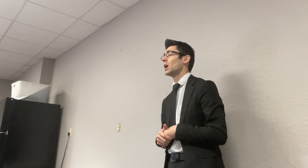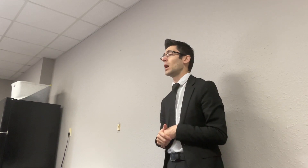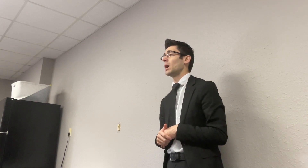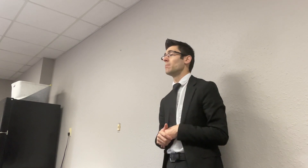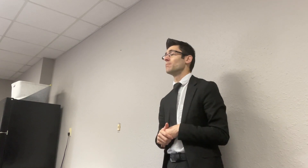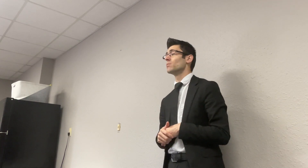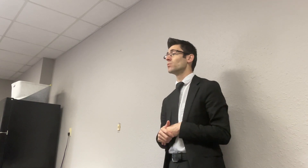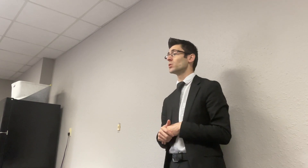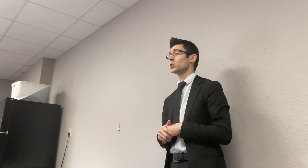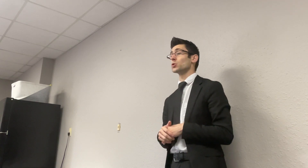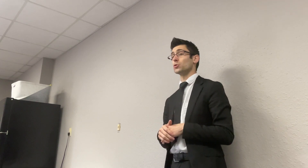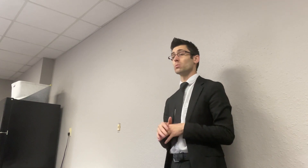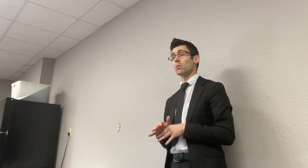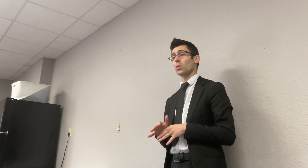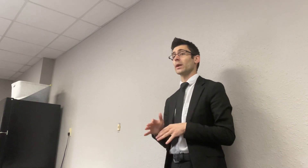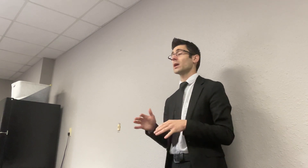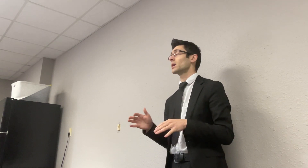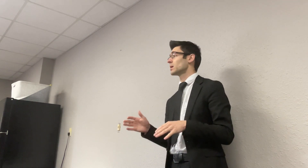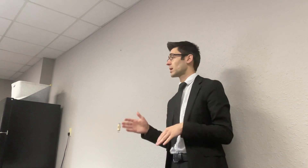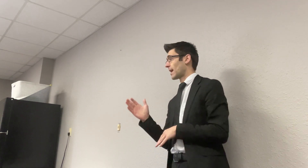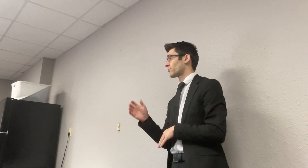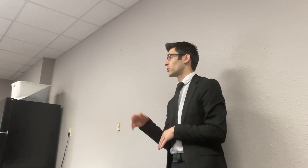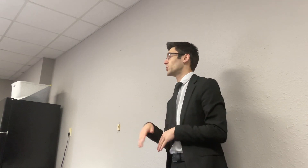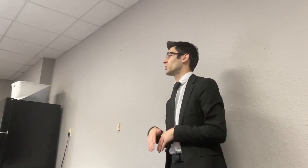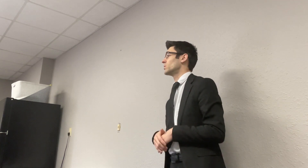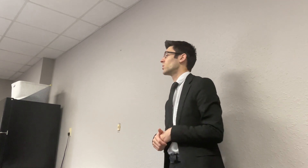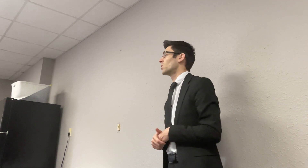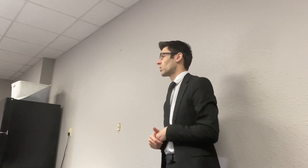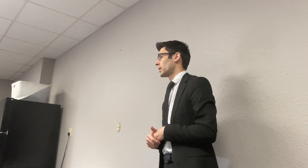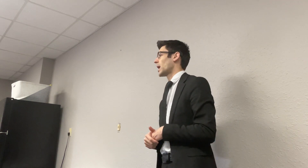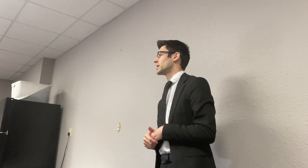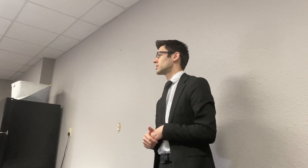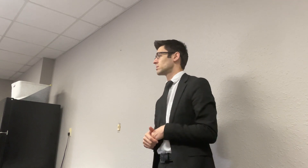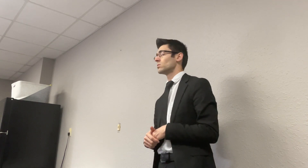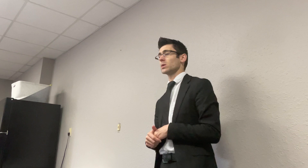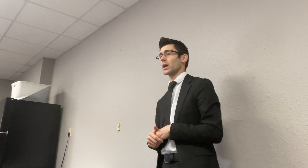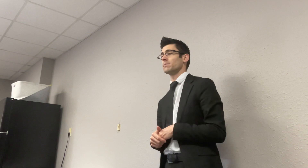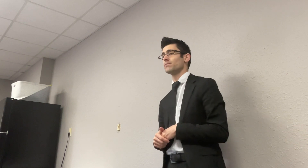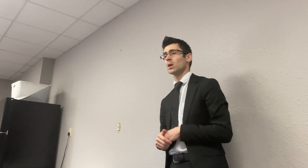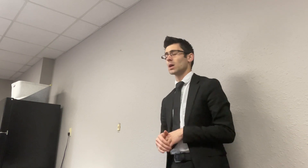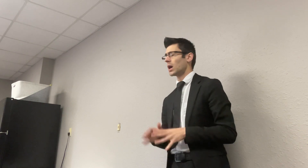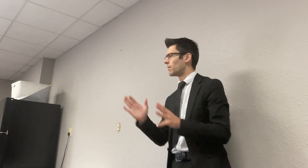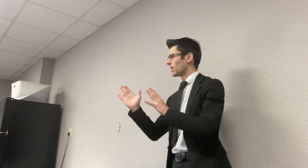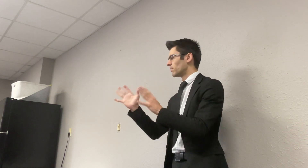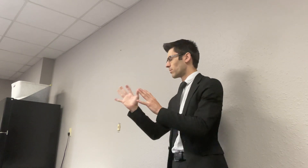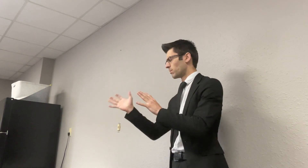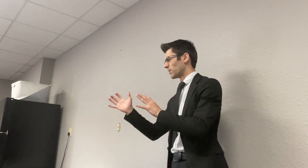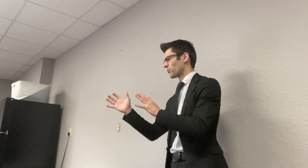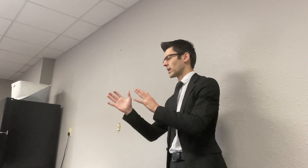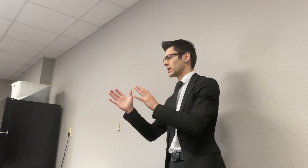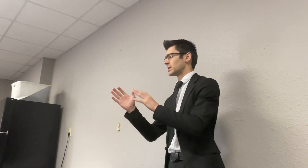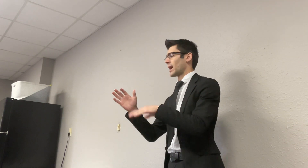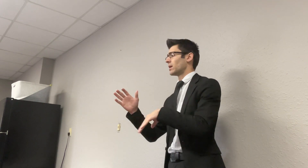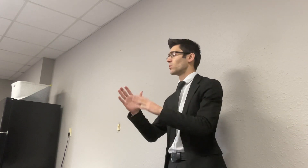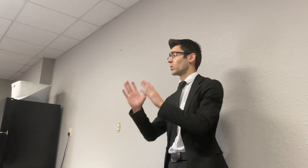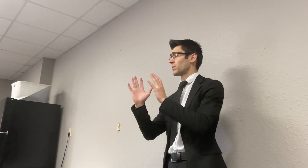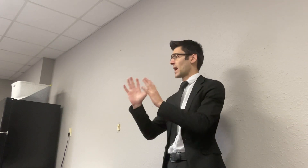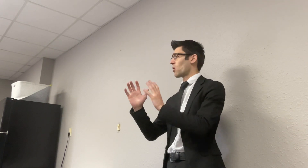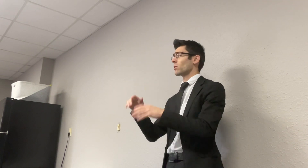that, you'll do morning, afternoon, or night. Okay? But before I get to that, with the hour, if you